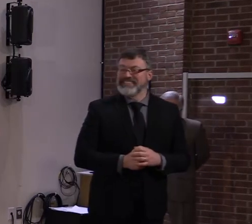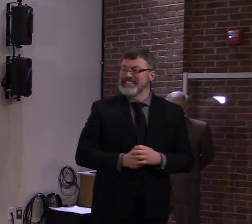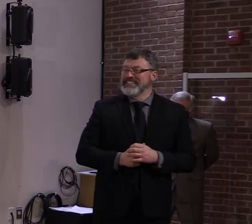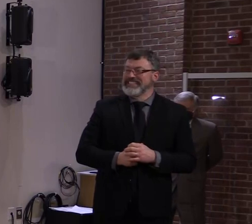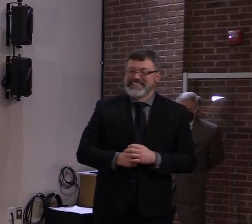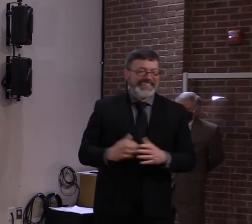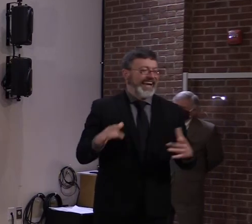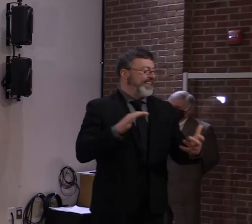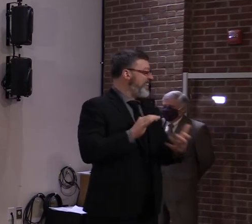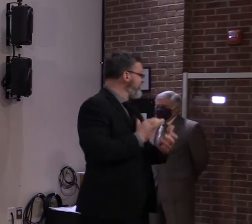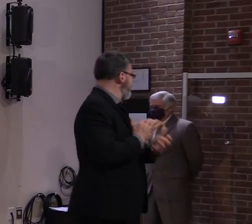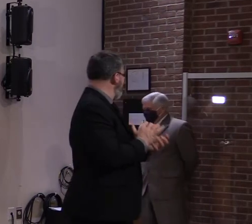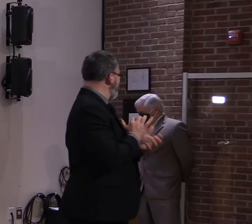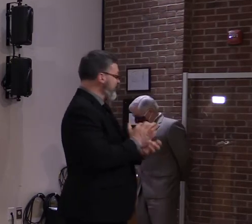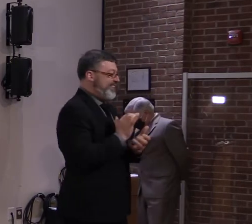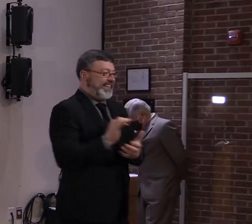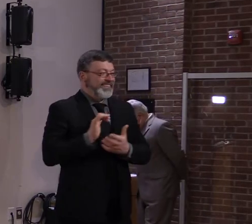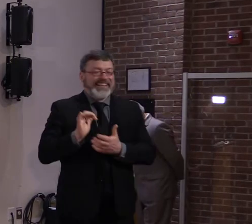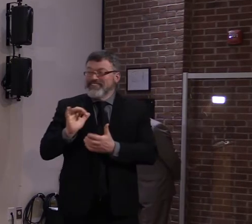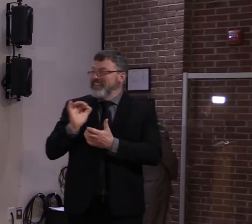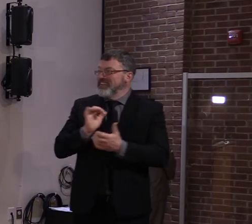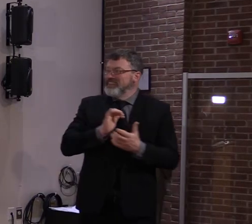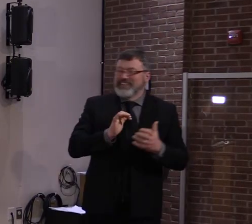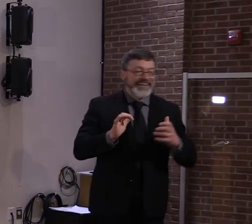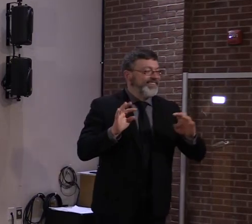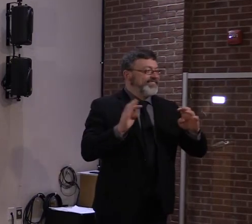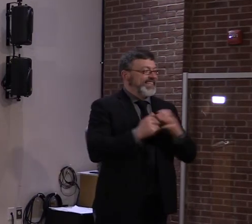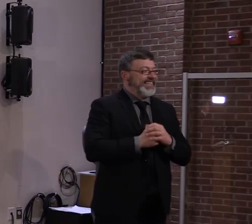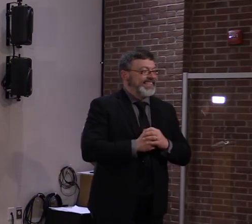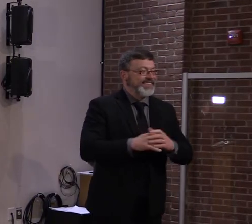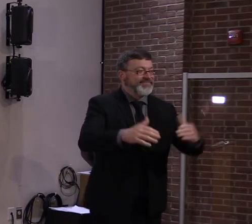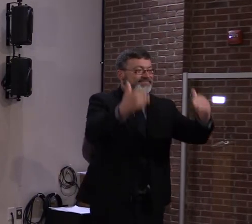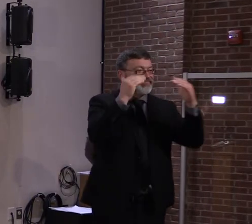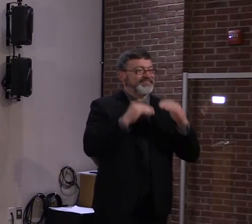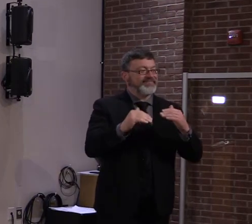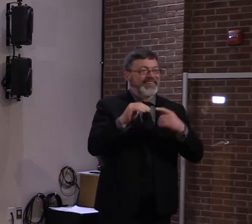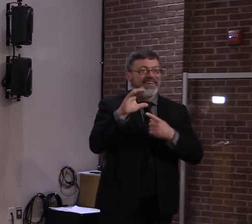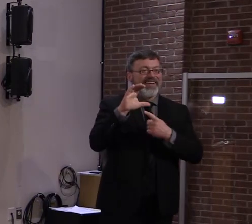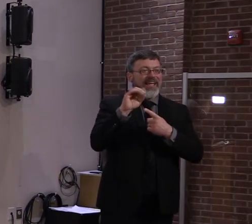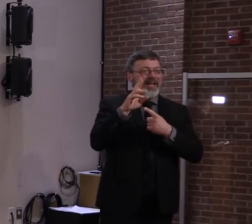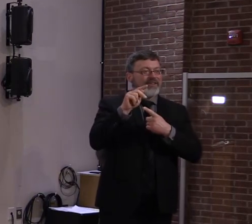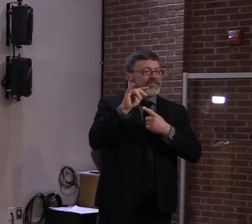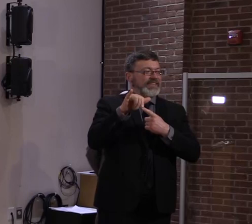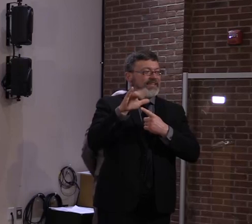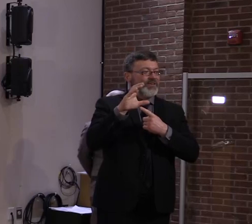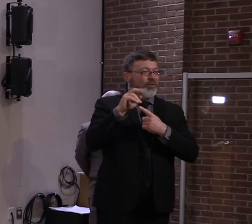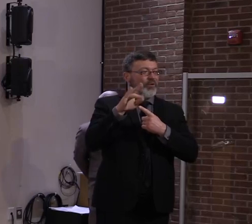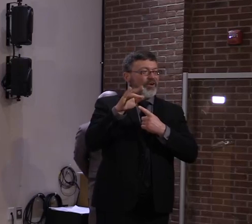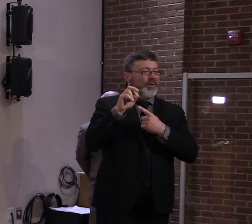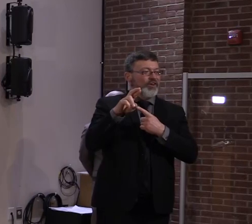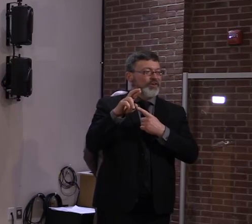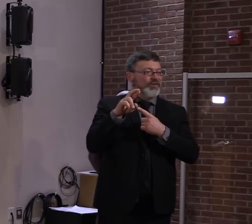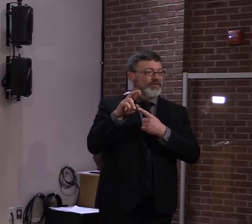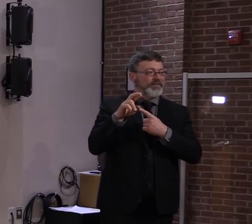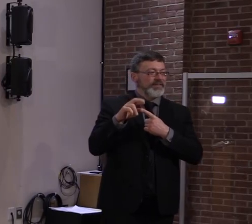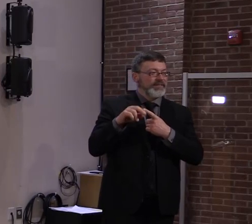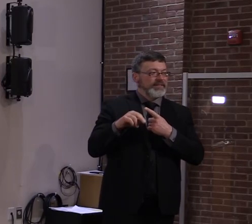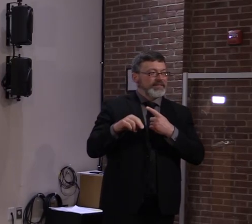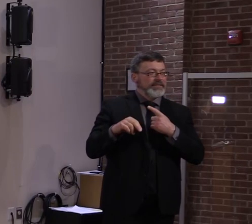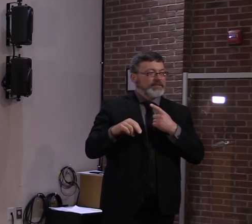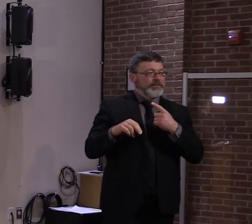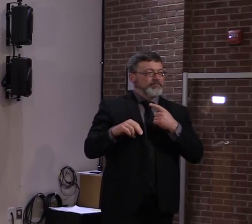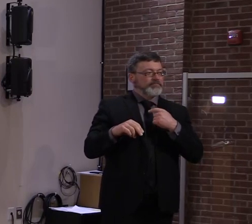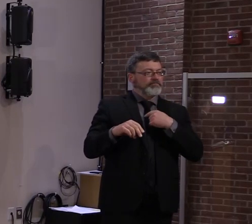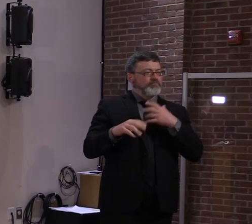Greg Lamoureux, the County Courier. Good afternoon, Governor. I want to just clarify some of the